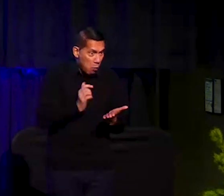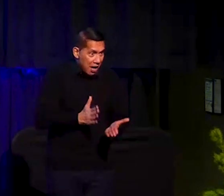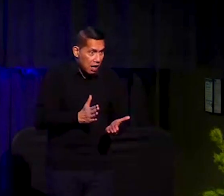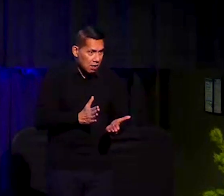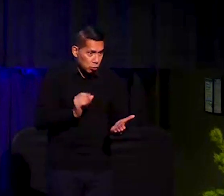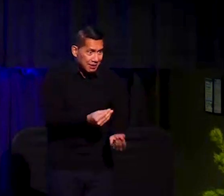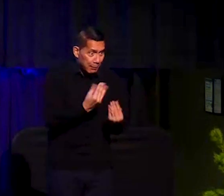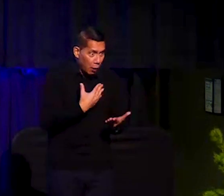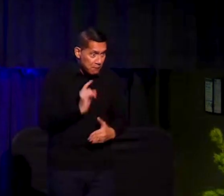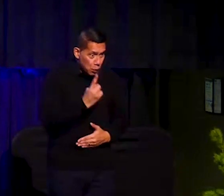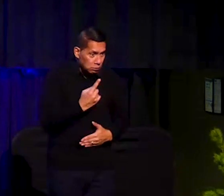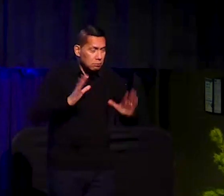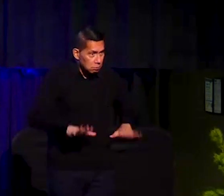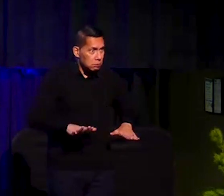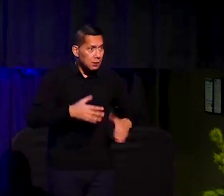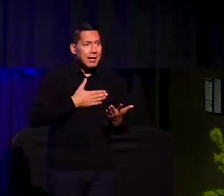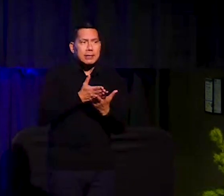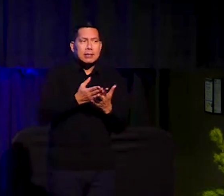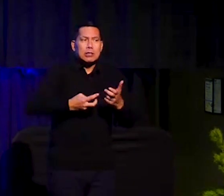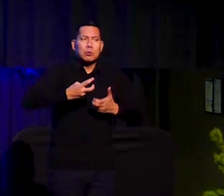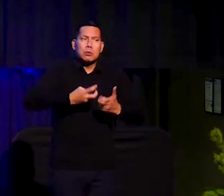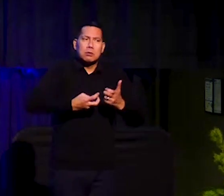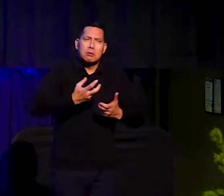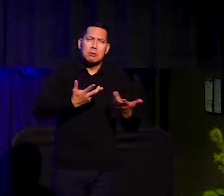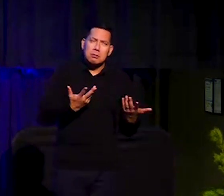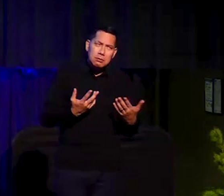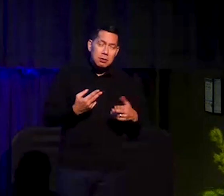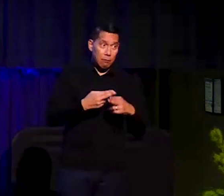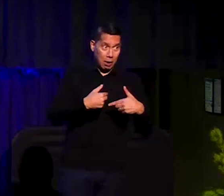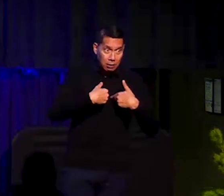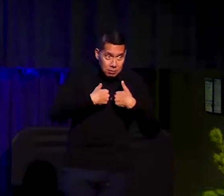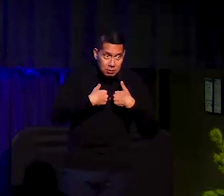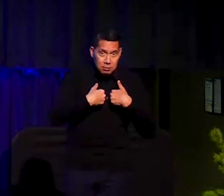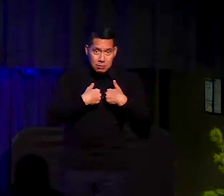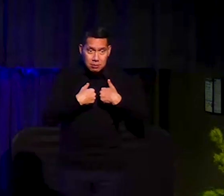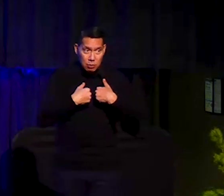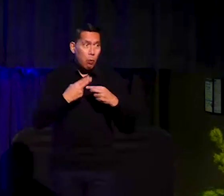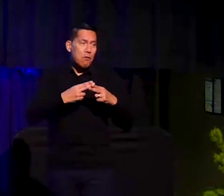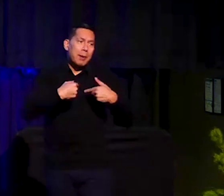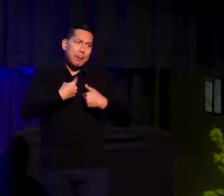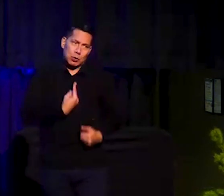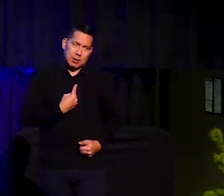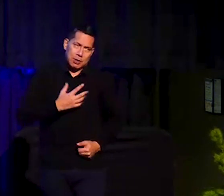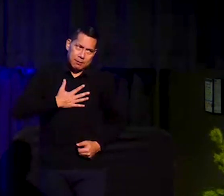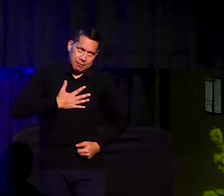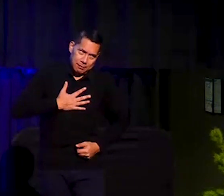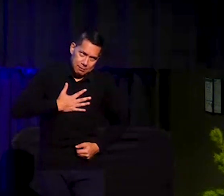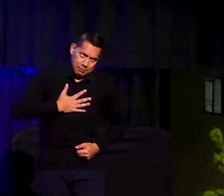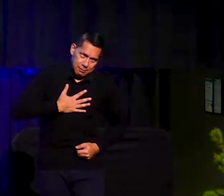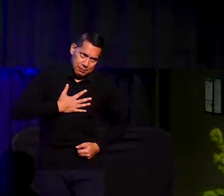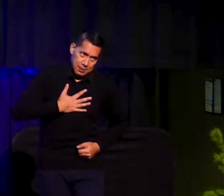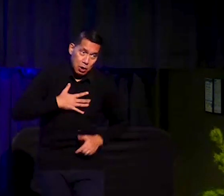place. These are all accessibility problems. For us, or for me personally, as someone who does not yet